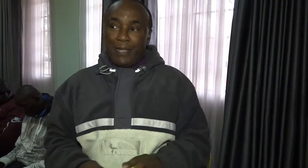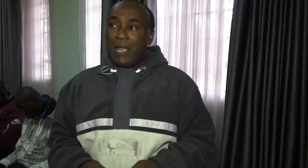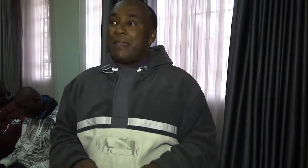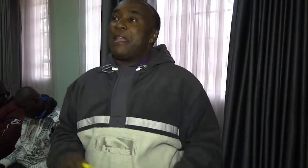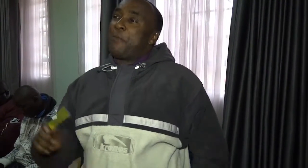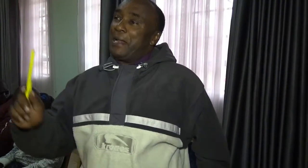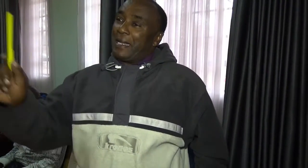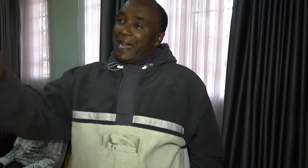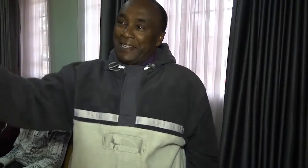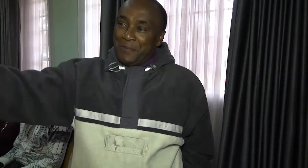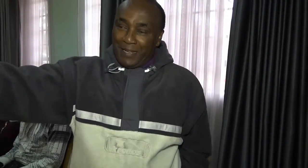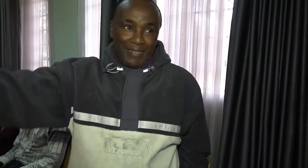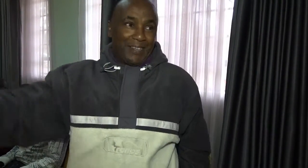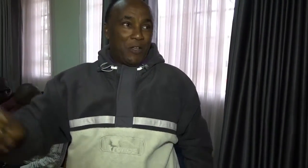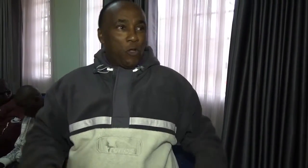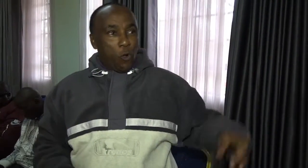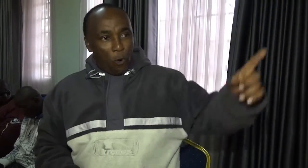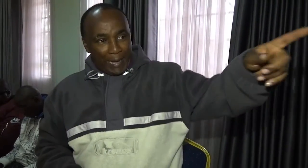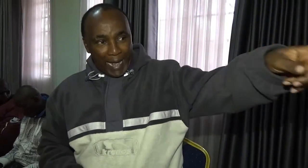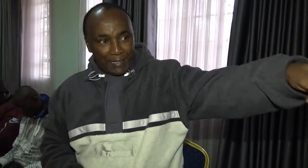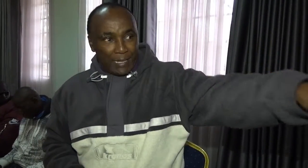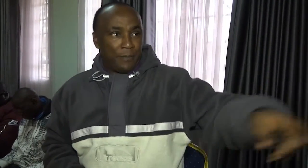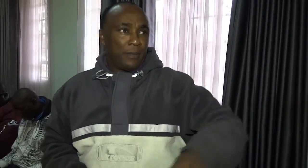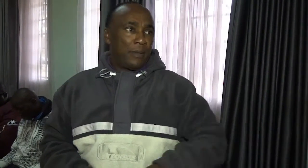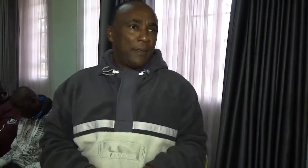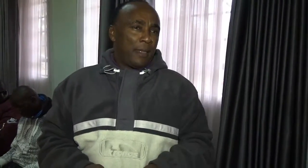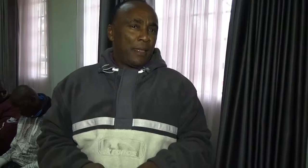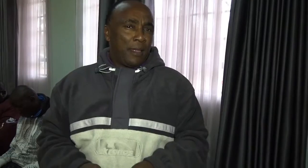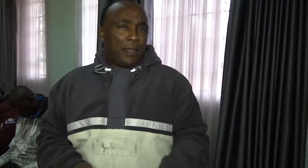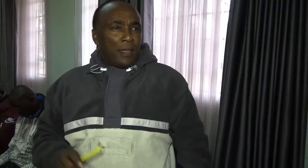other. They pointed at me. Go and ask him.